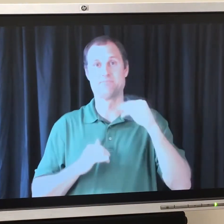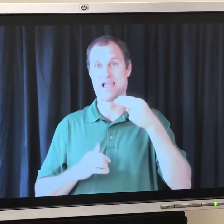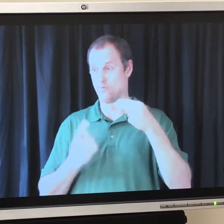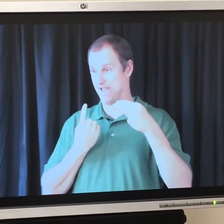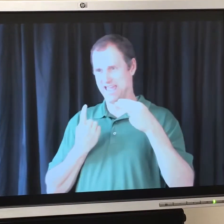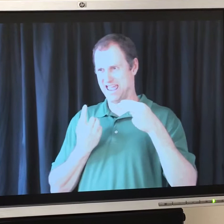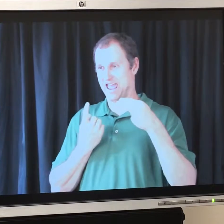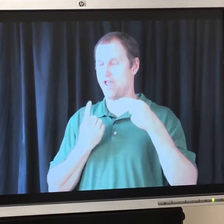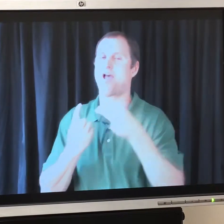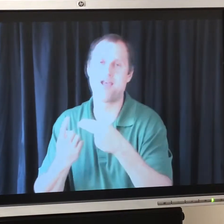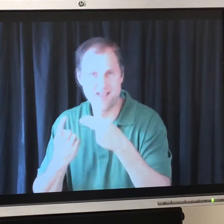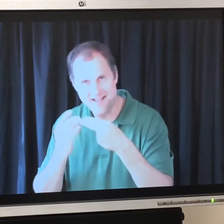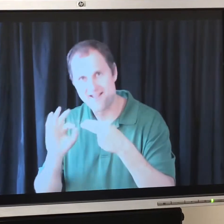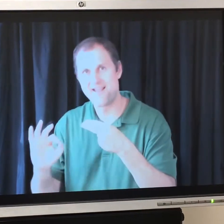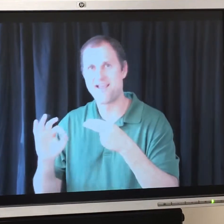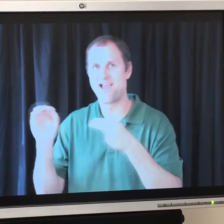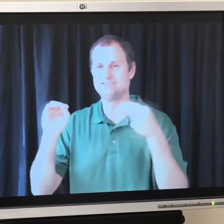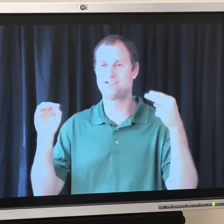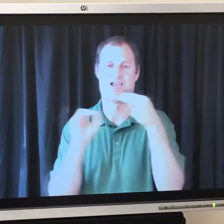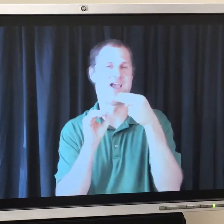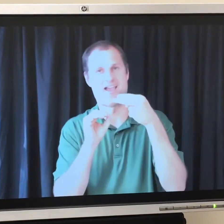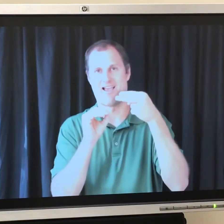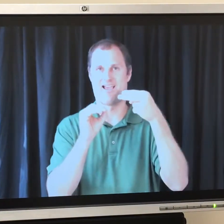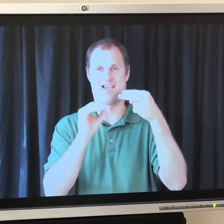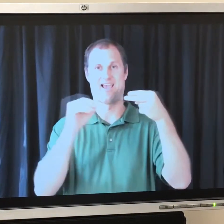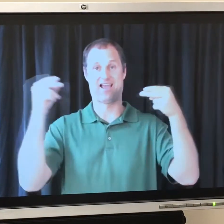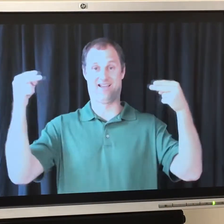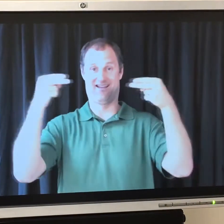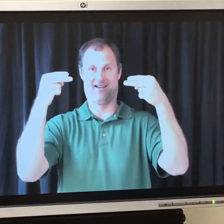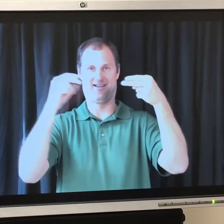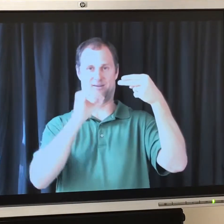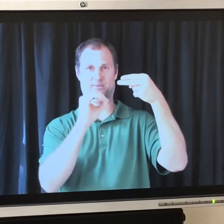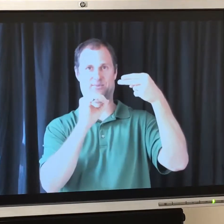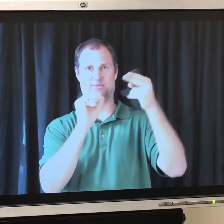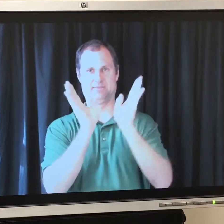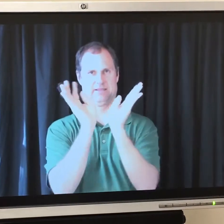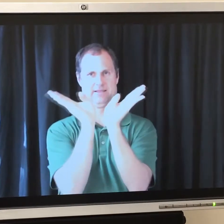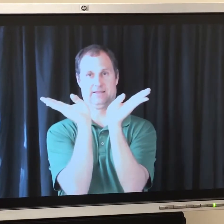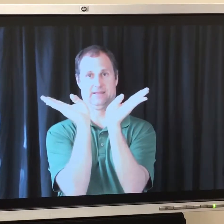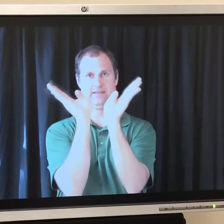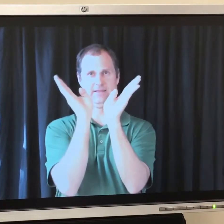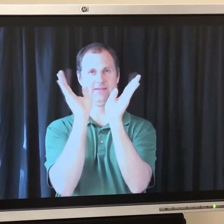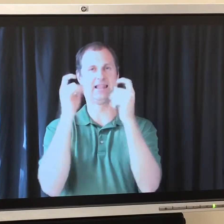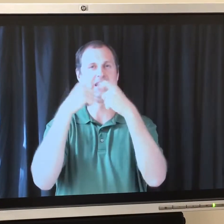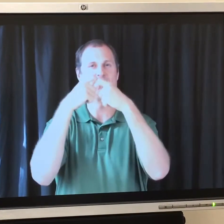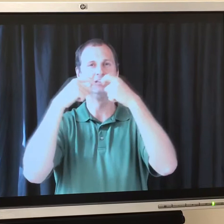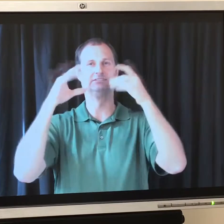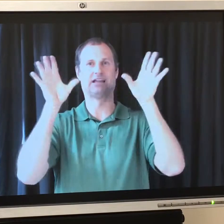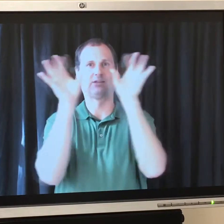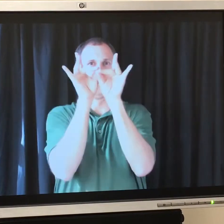hydrogen atom attracts to, or that oxygen atom attracts 2 hydrogen atoms, and they bond